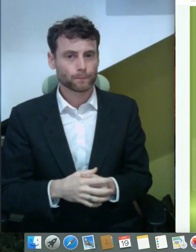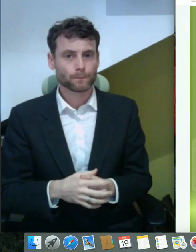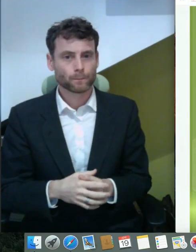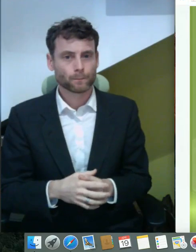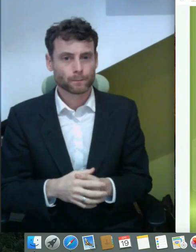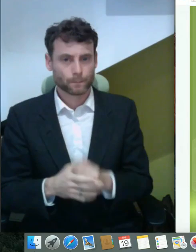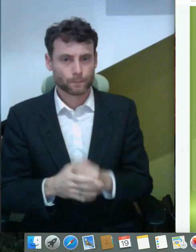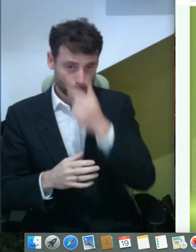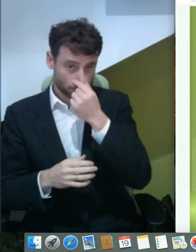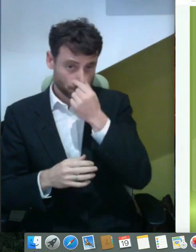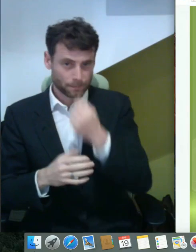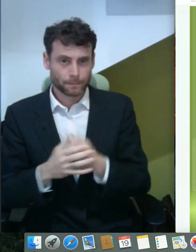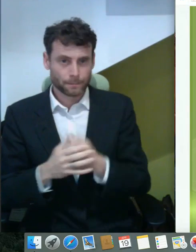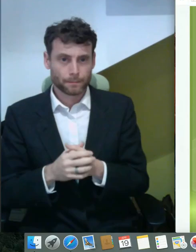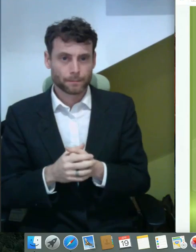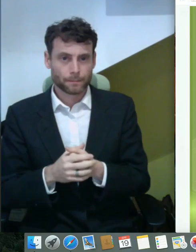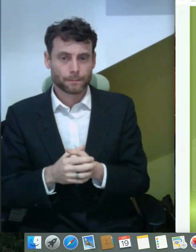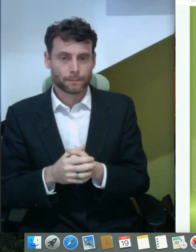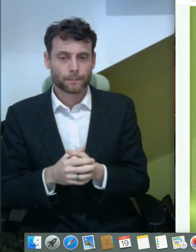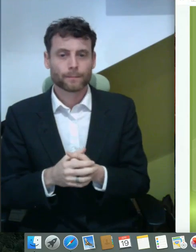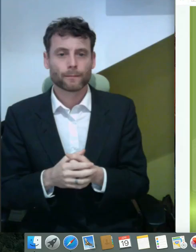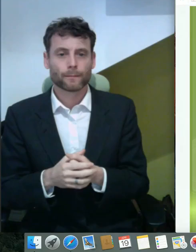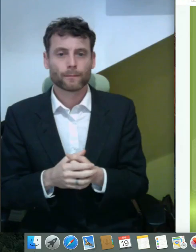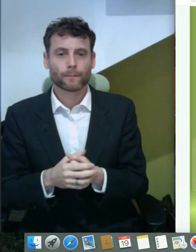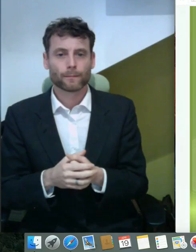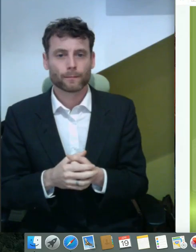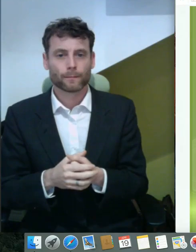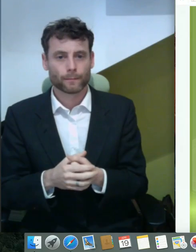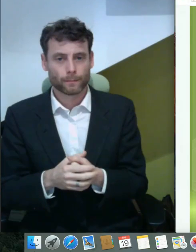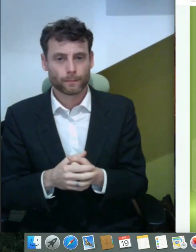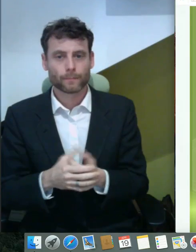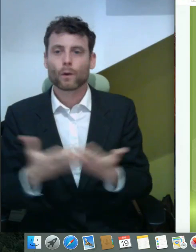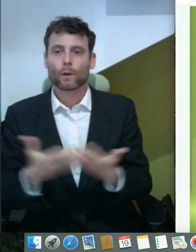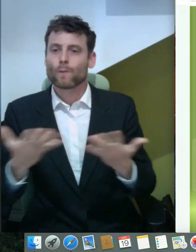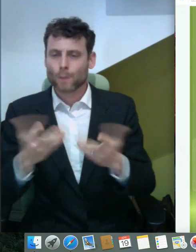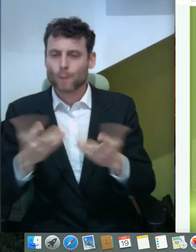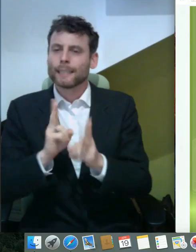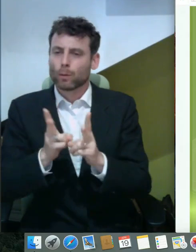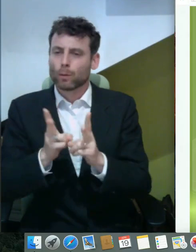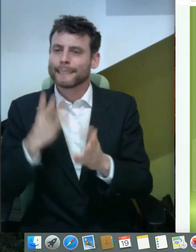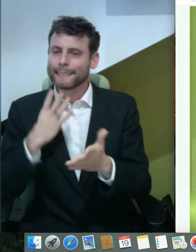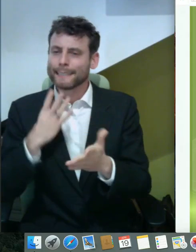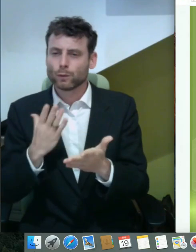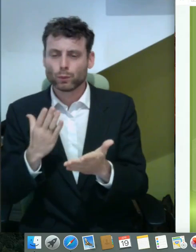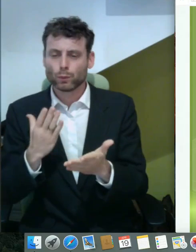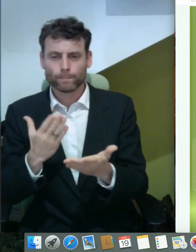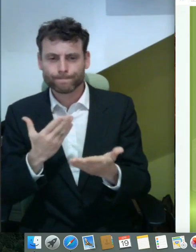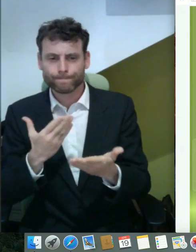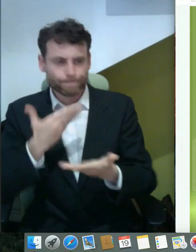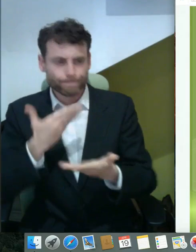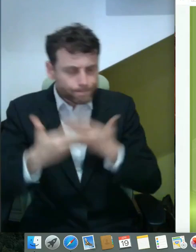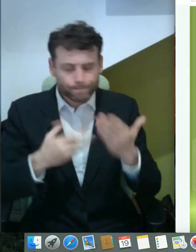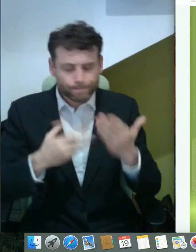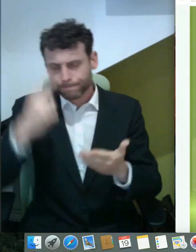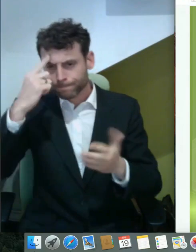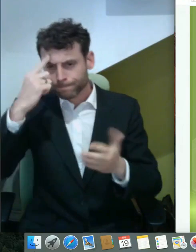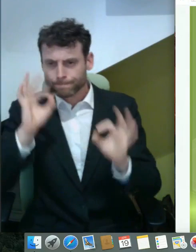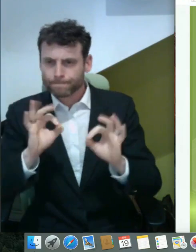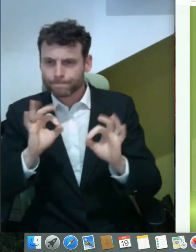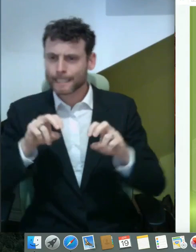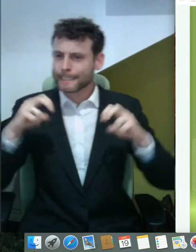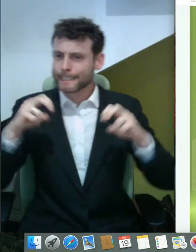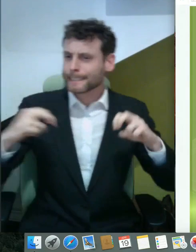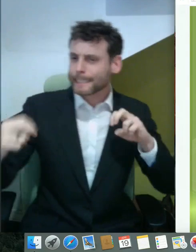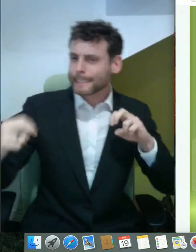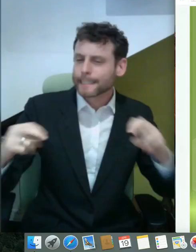Obviously, interpreters need to assist with the resolution of seating, sight lines, lighting, and any audio-visual needs within